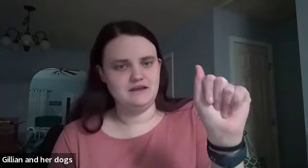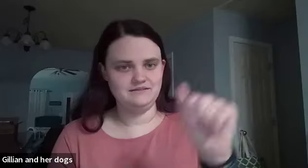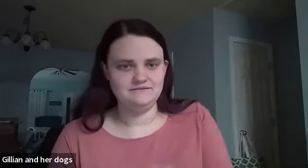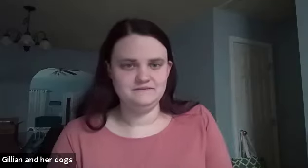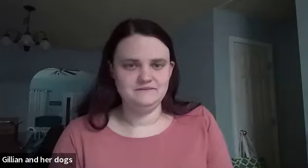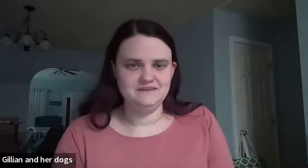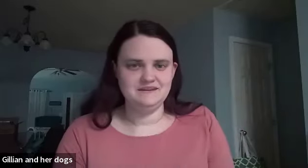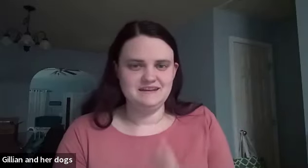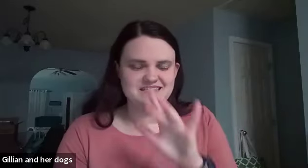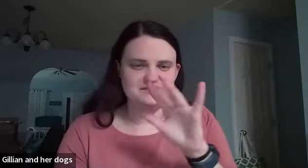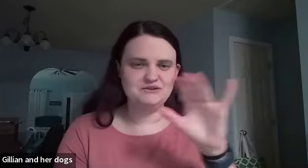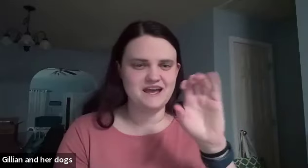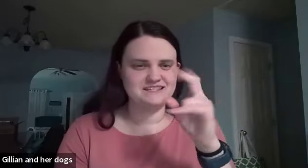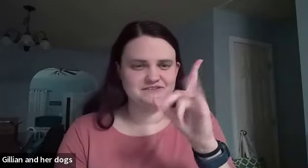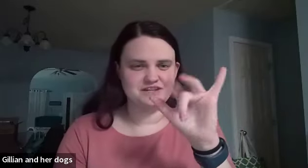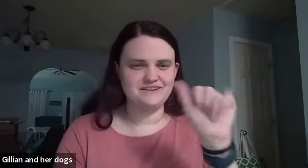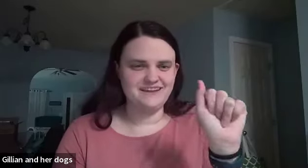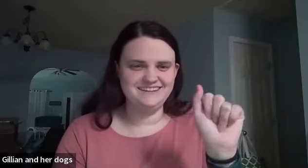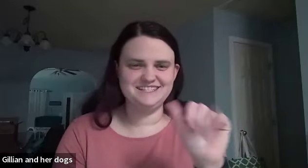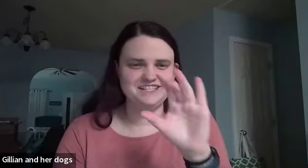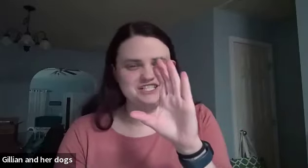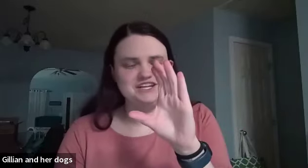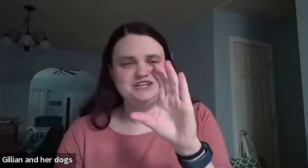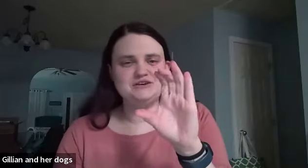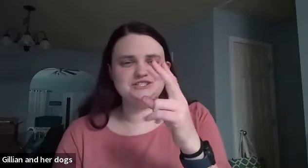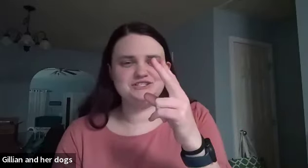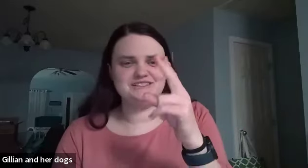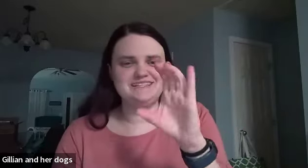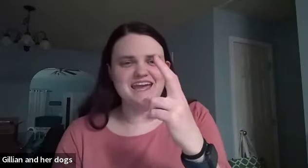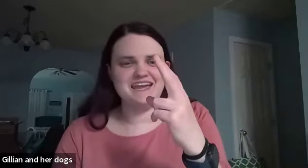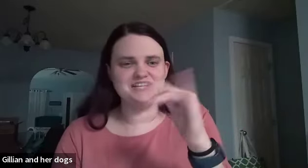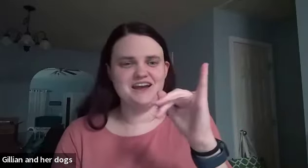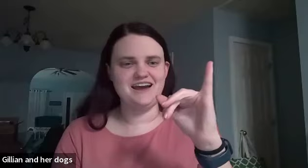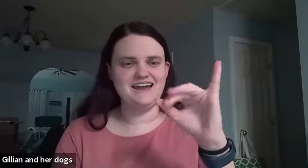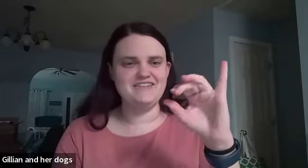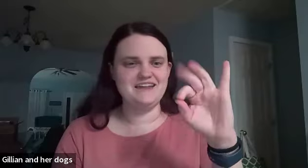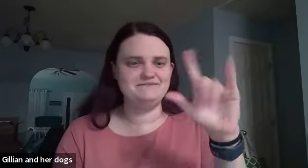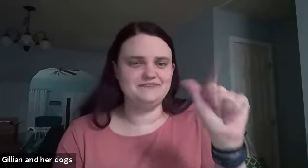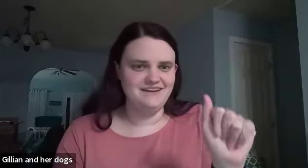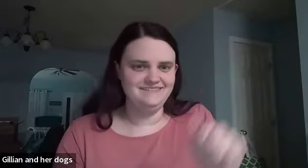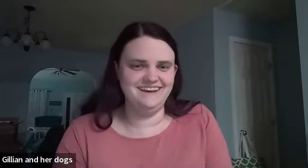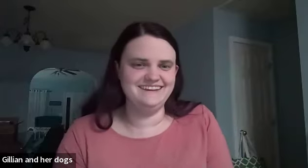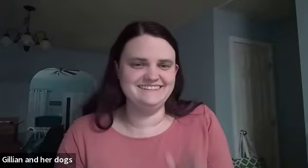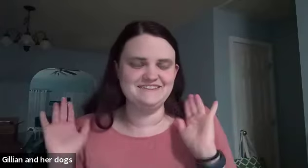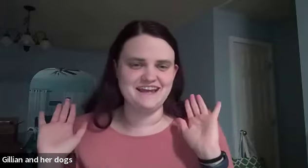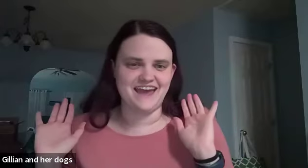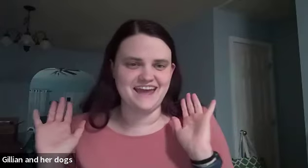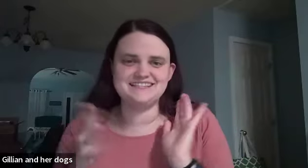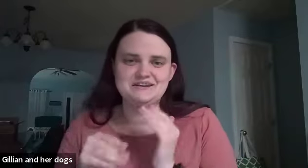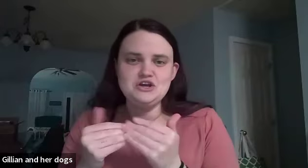Chick-fil-A. It's like if you do it fast enough, Chick-fil-A. It's like just you go CHI and then fla and leave it at that is like